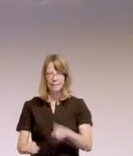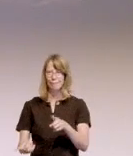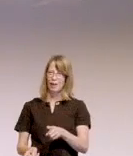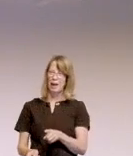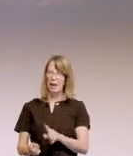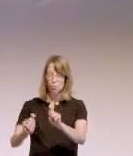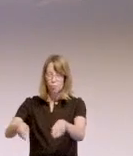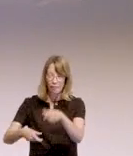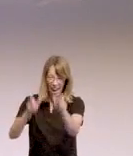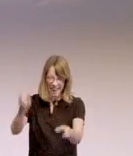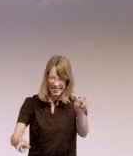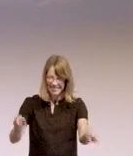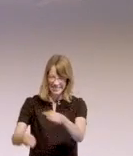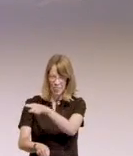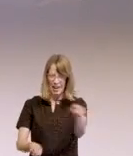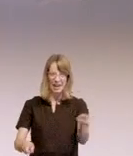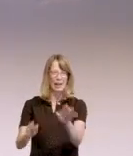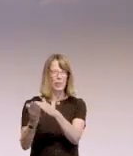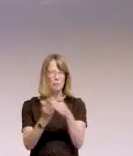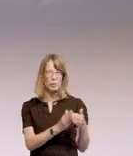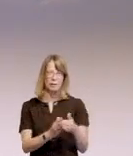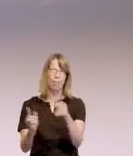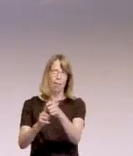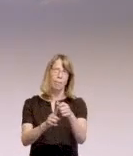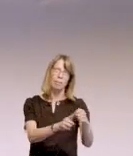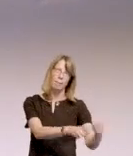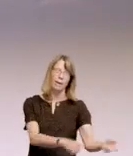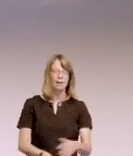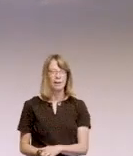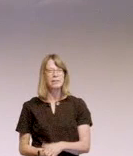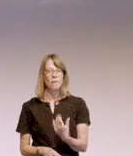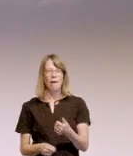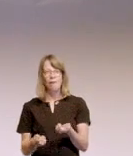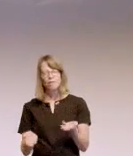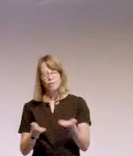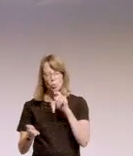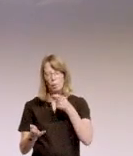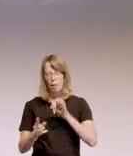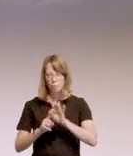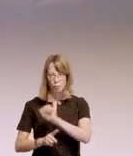community for services that are going to improve your quality of life over the next 12-month period.